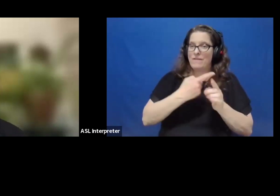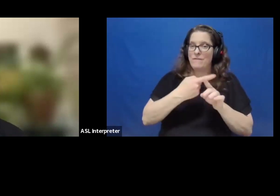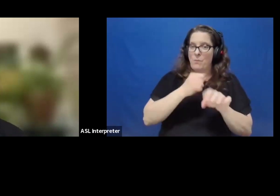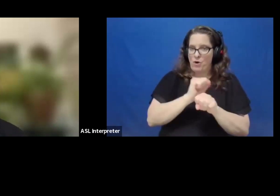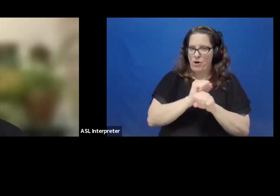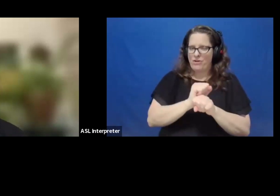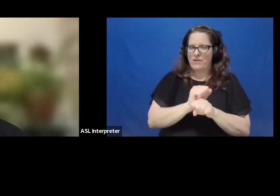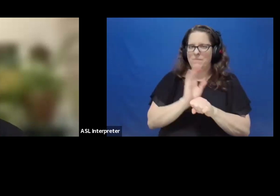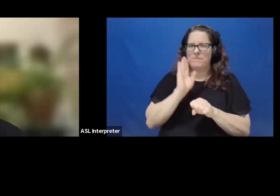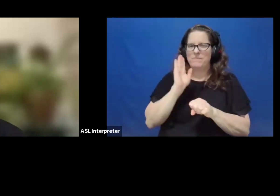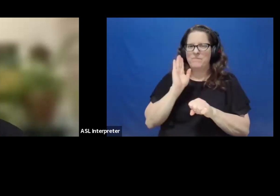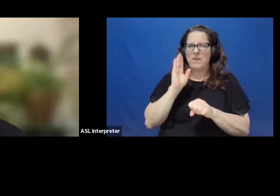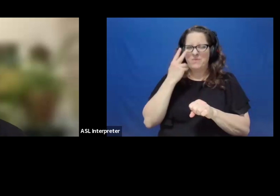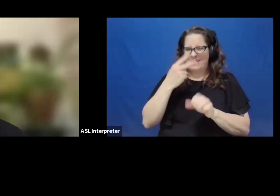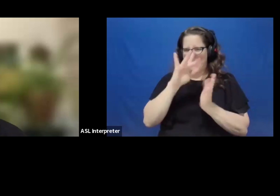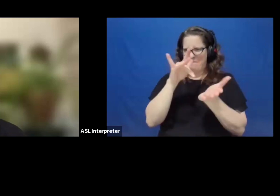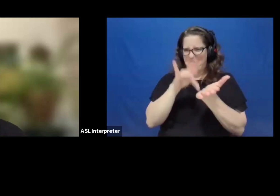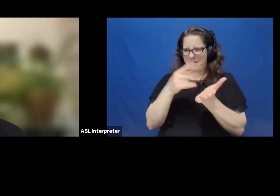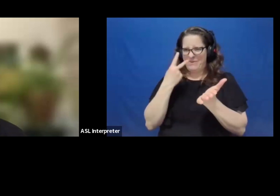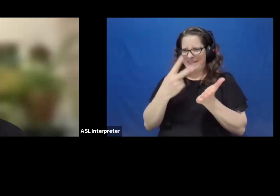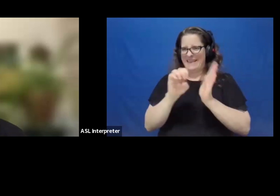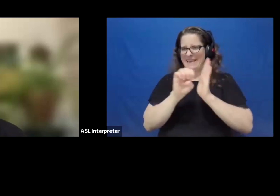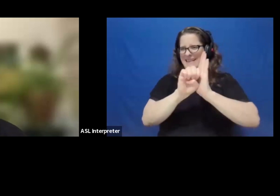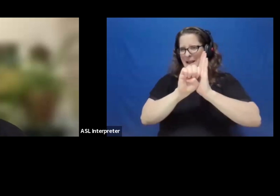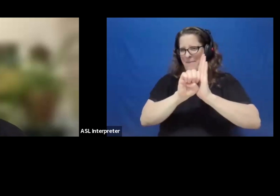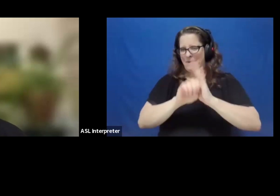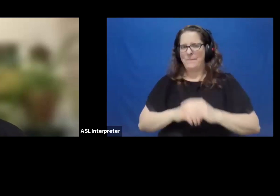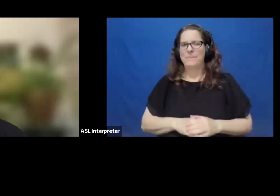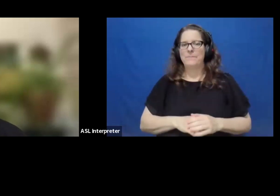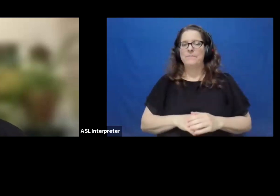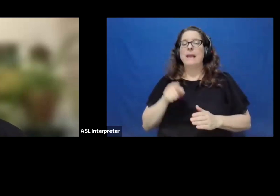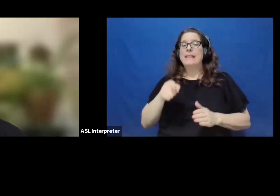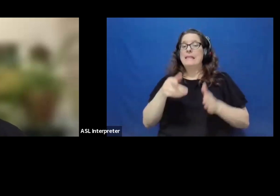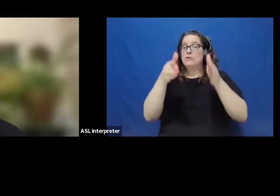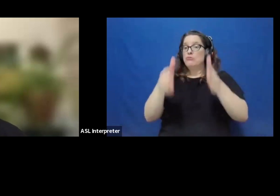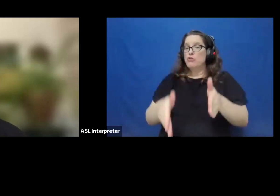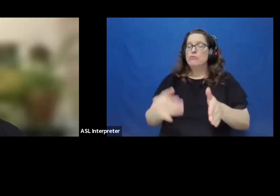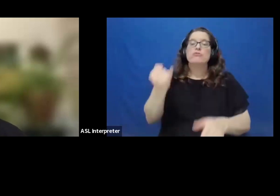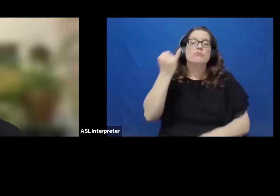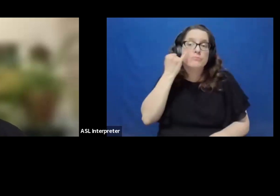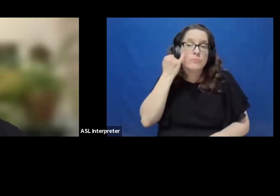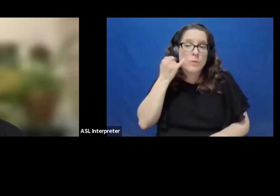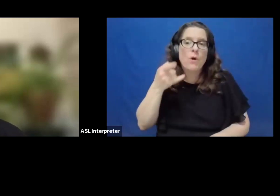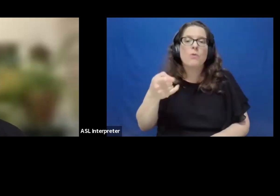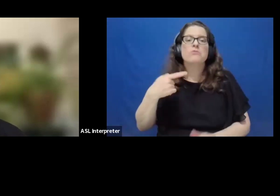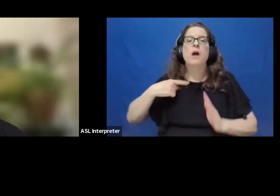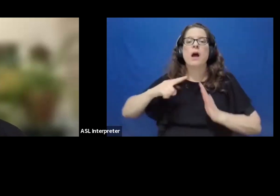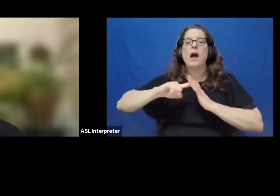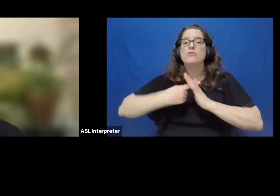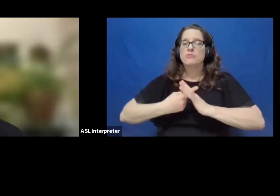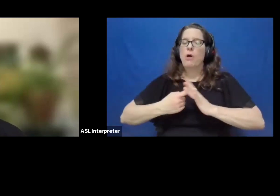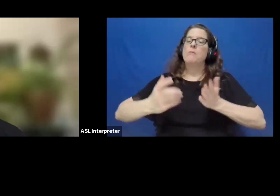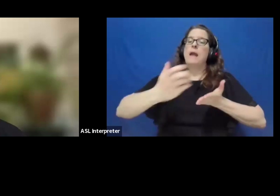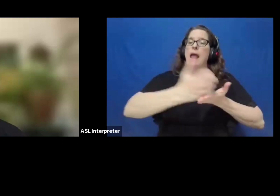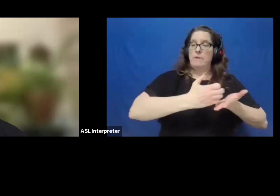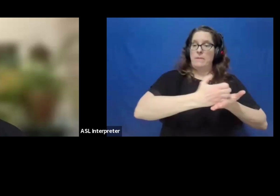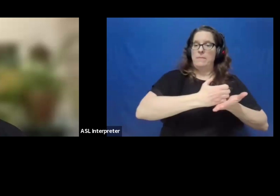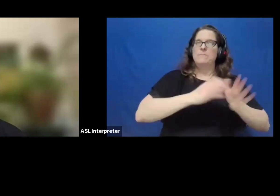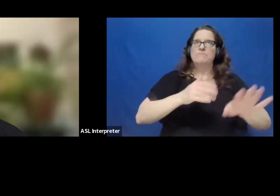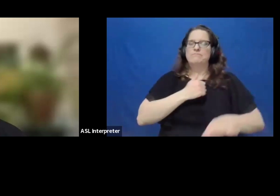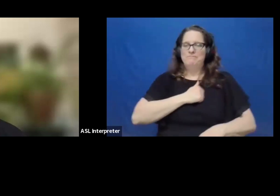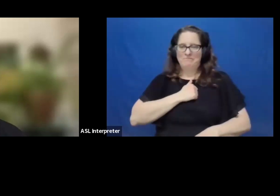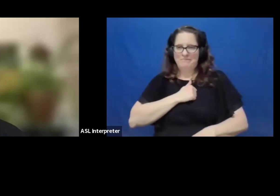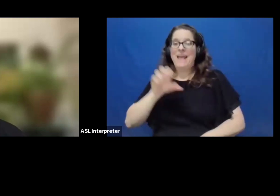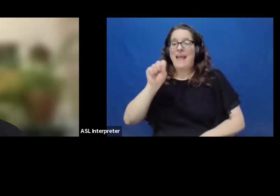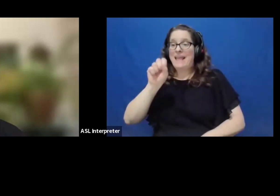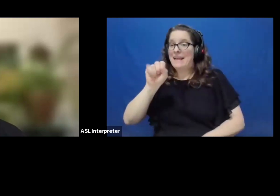up in the middle of this slide. It says a person who starts out with $943 a month of